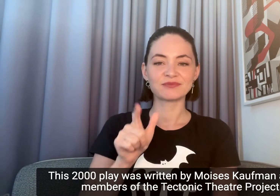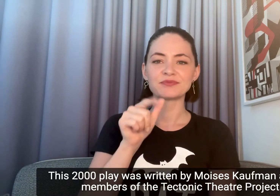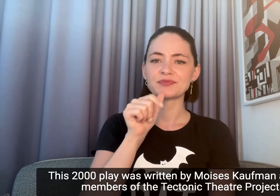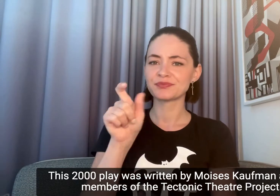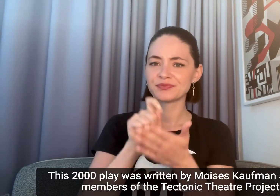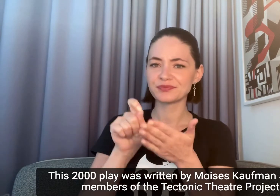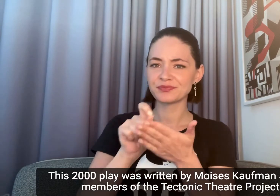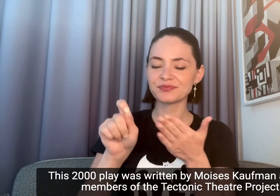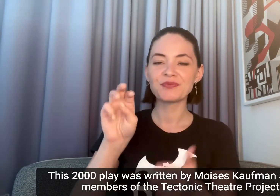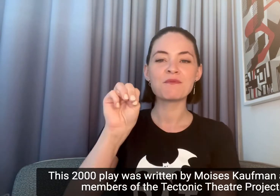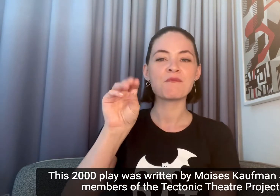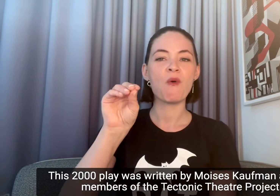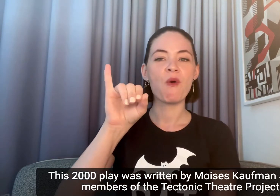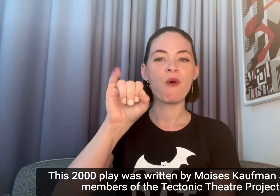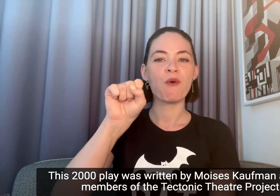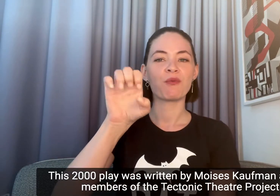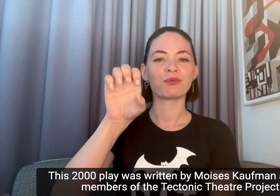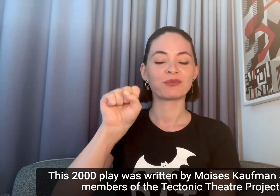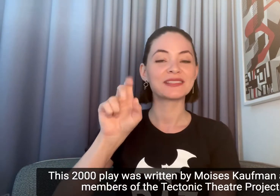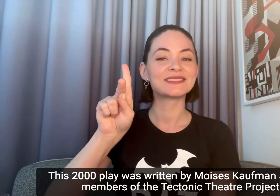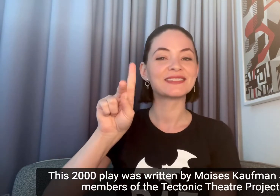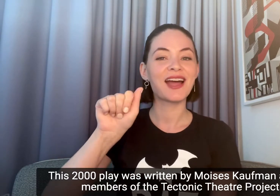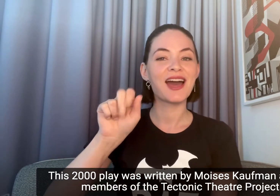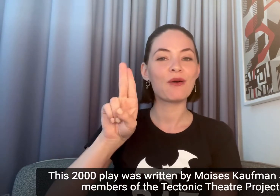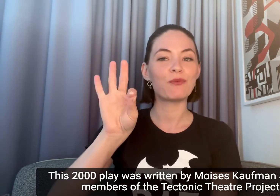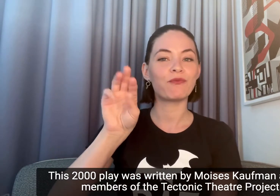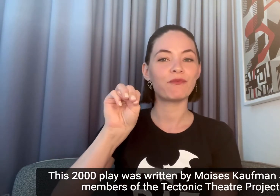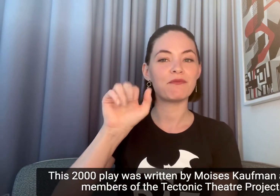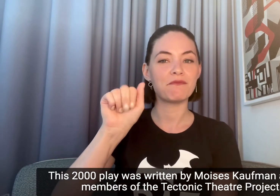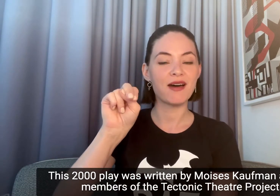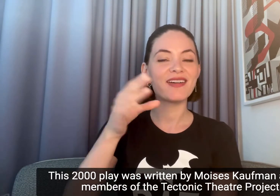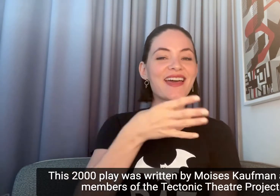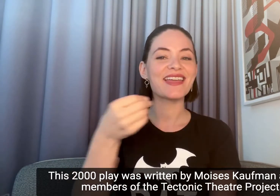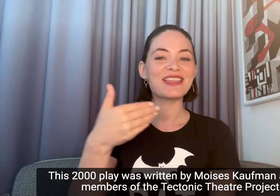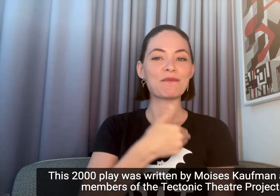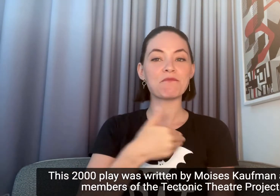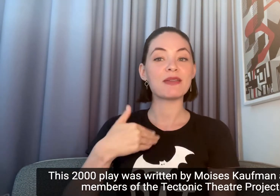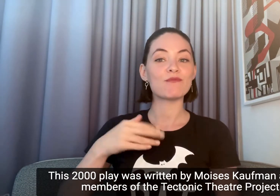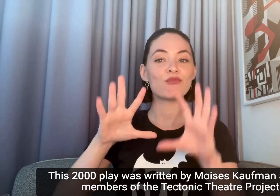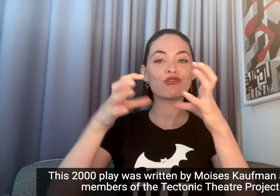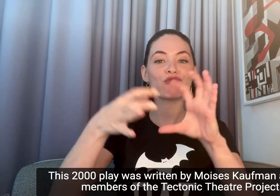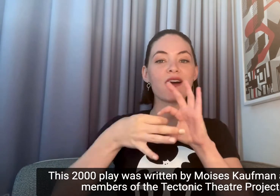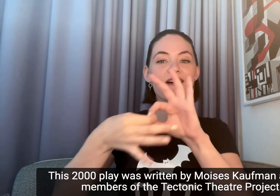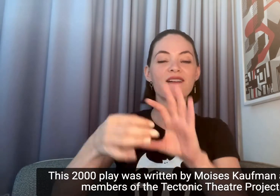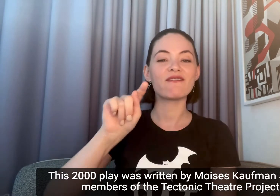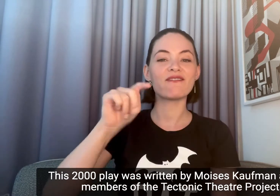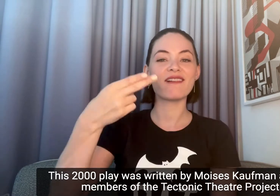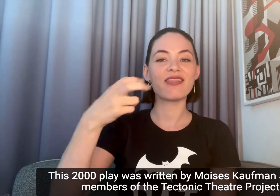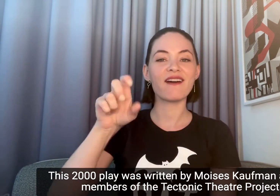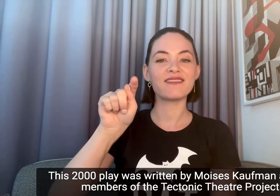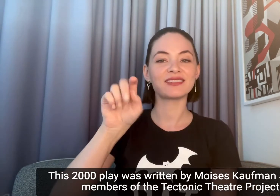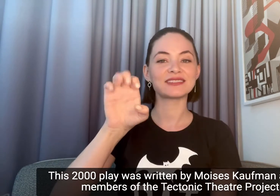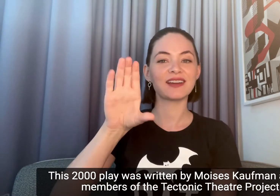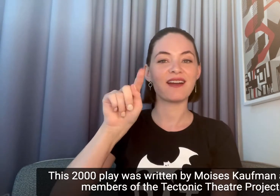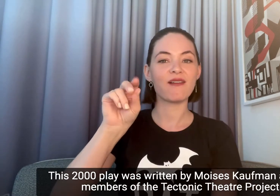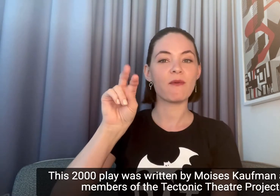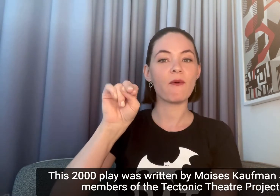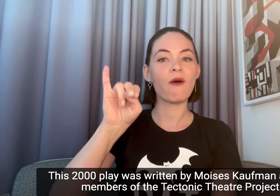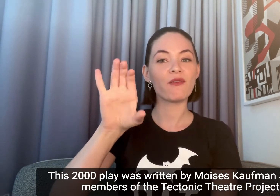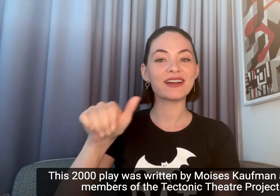This 2000 play was written by Moises Kaufman and the members of the Tectonic Theater